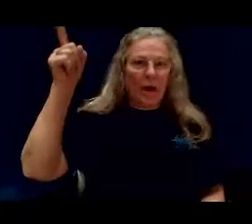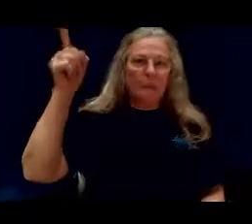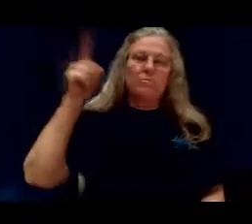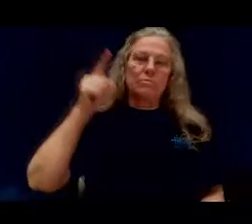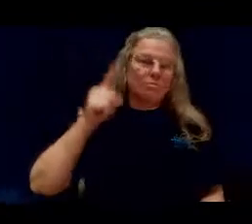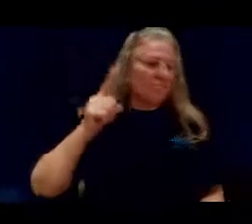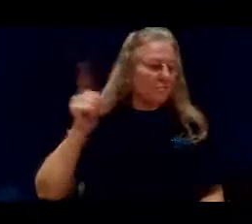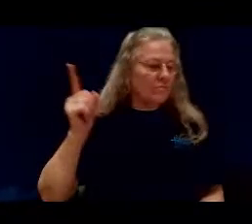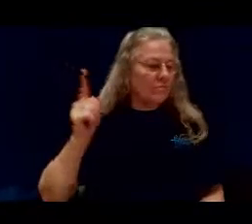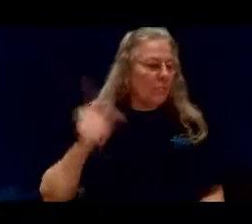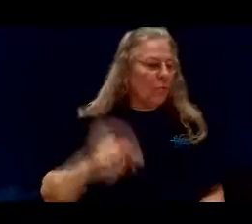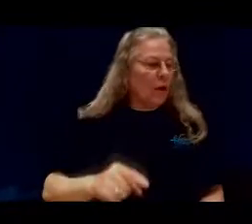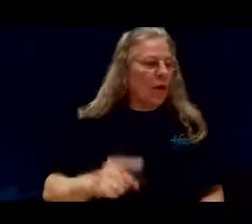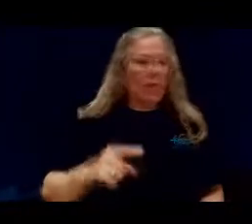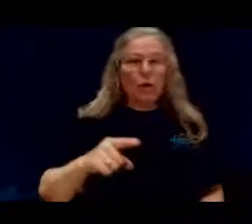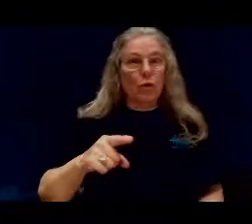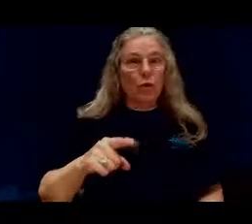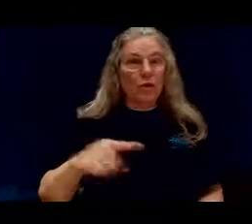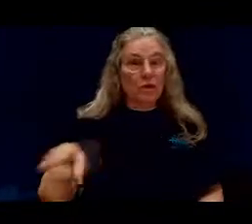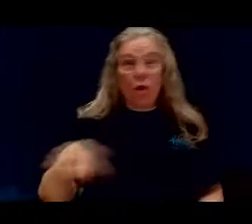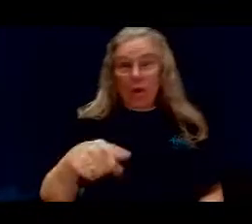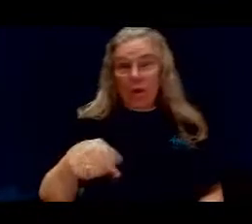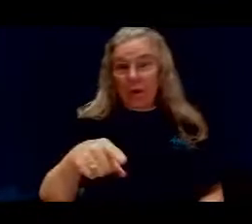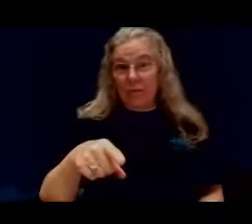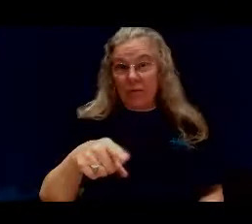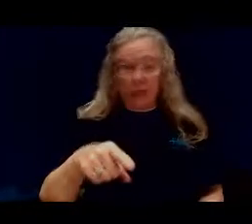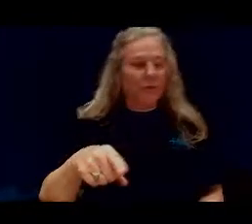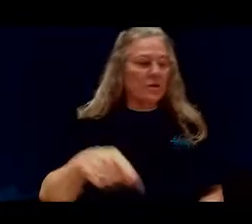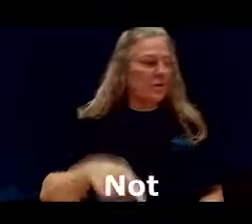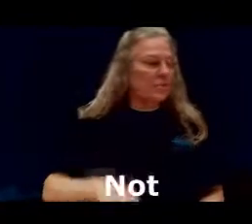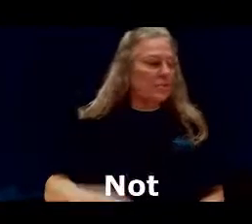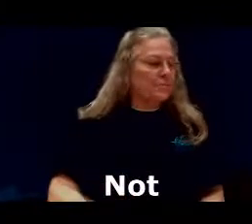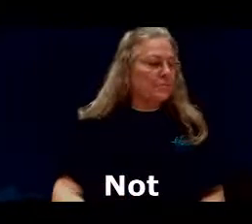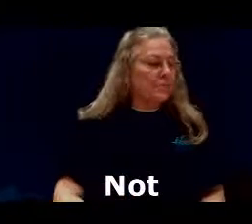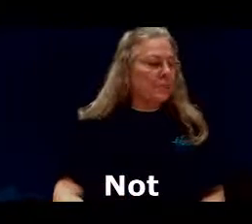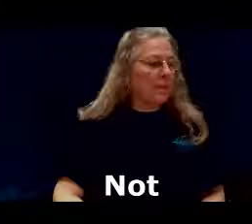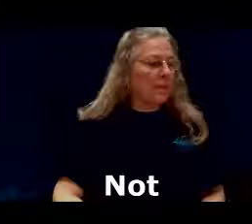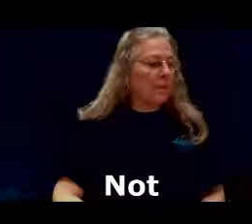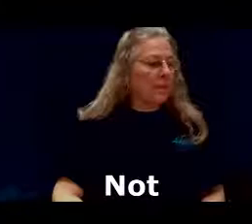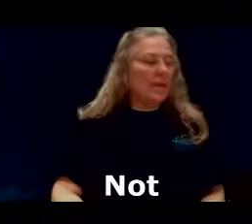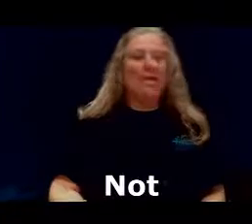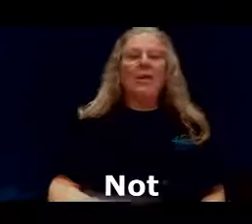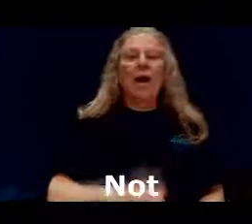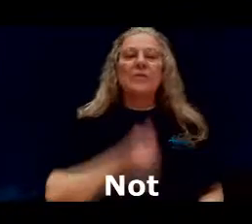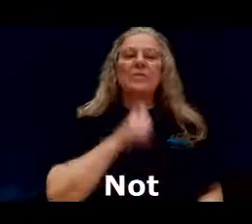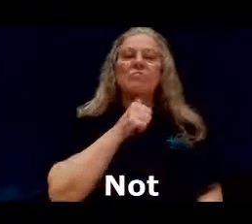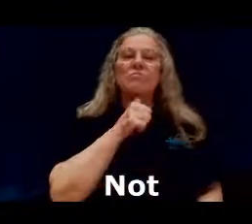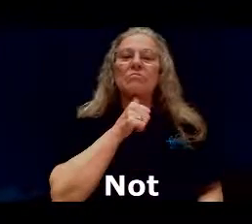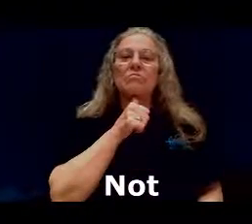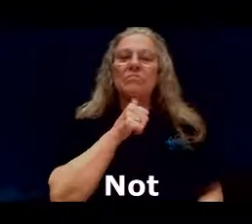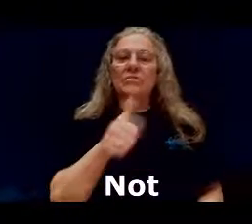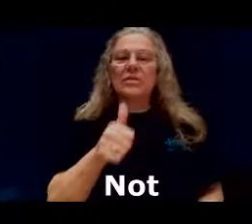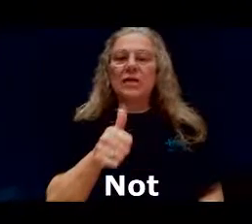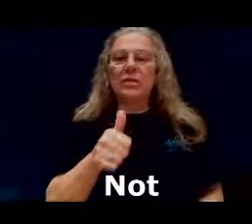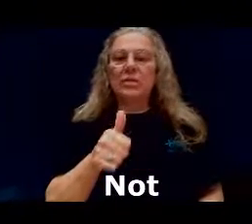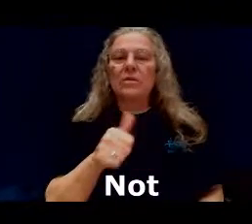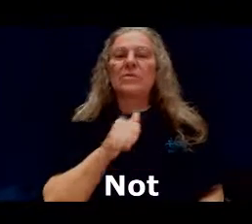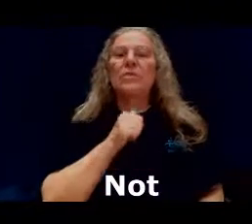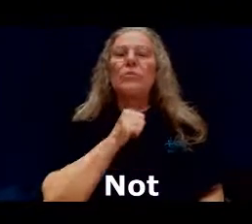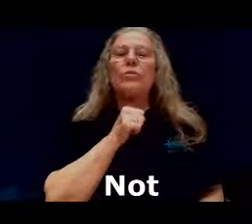God, wherever you're going to talk about that person. Not, thumb